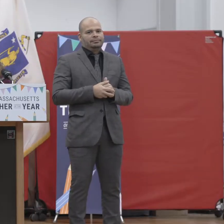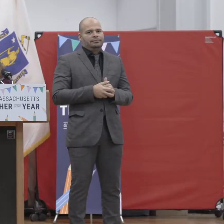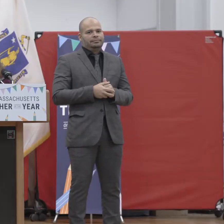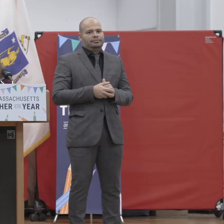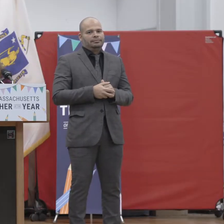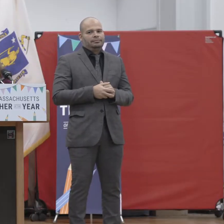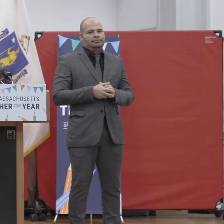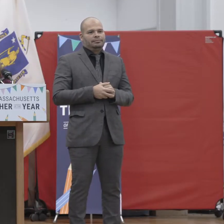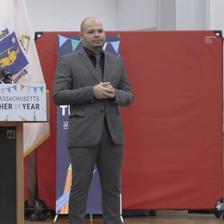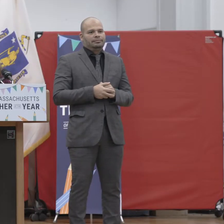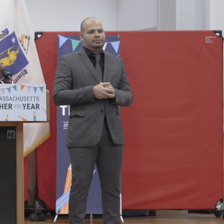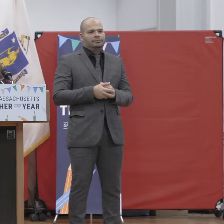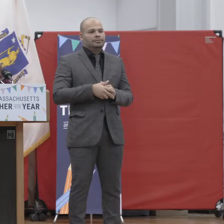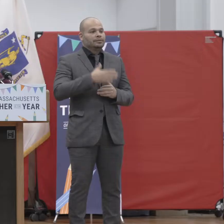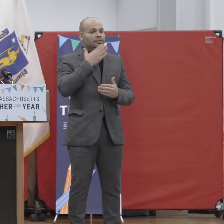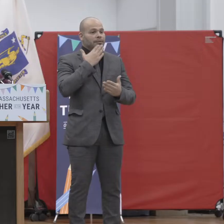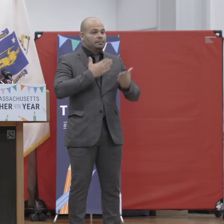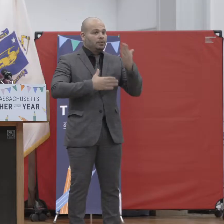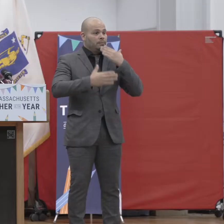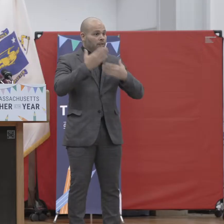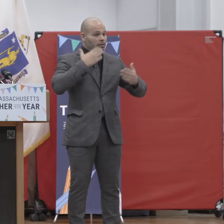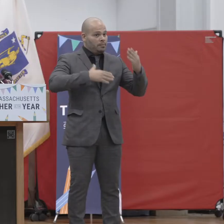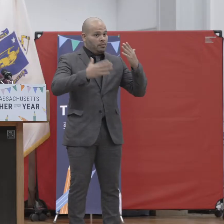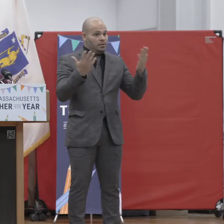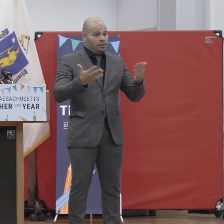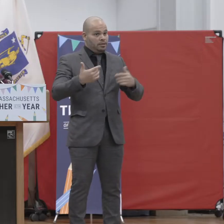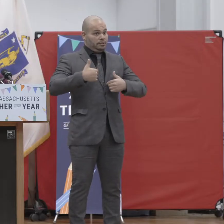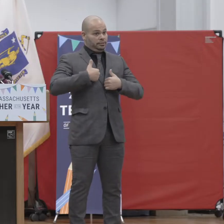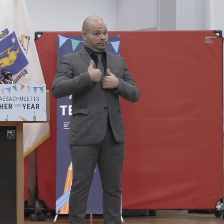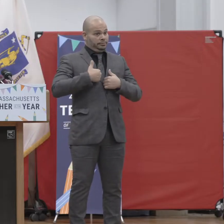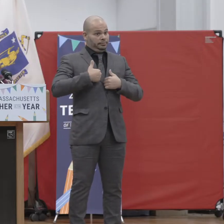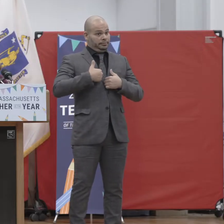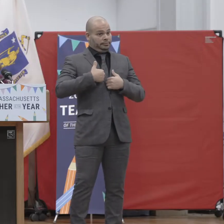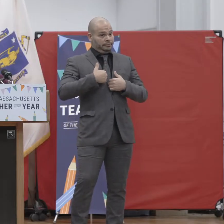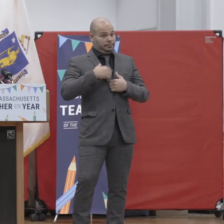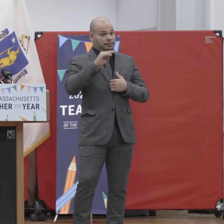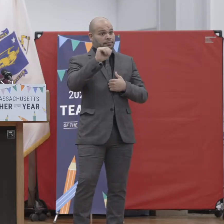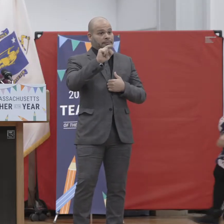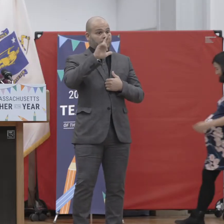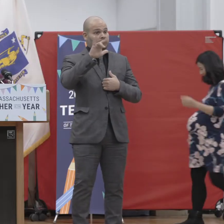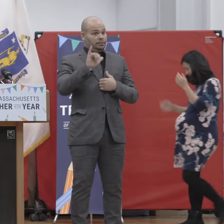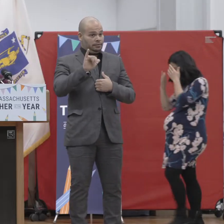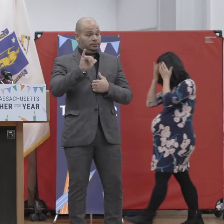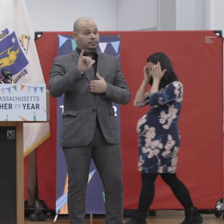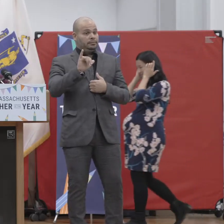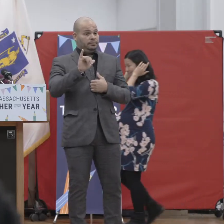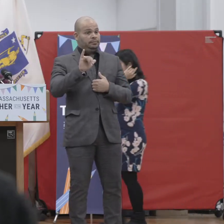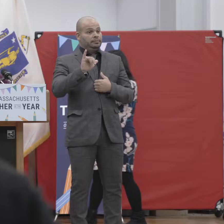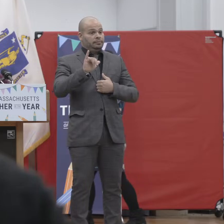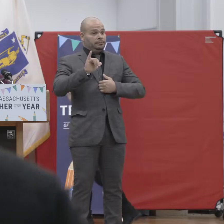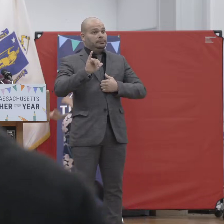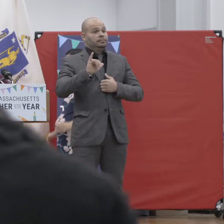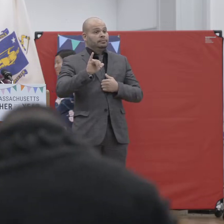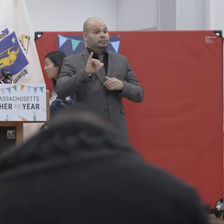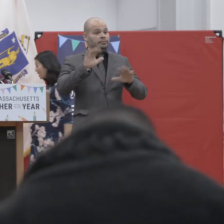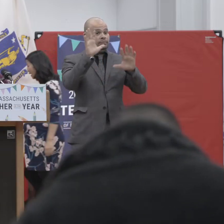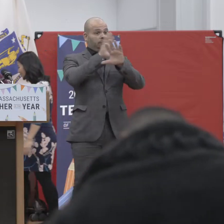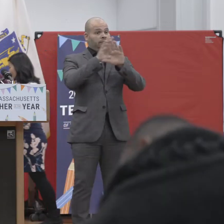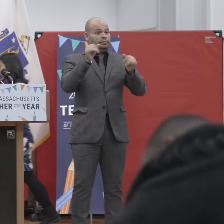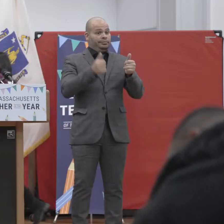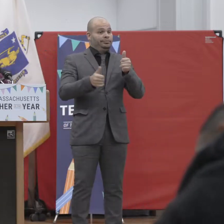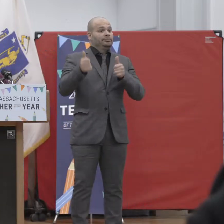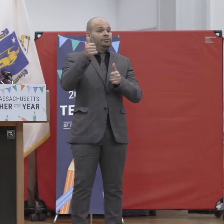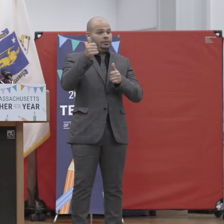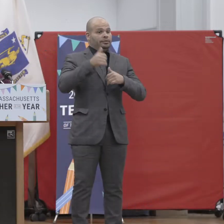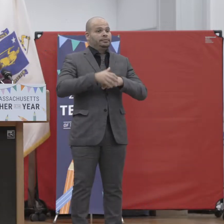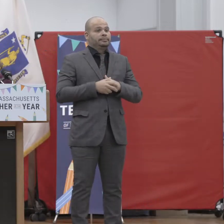Good morning. I am Mary Skipper. I'm the proud superintendent of the Boston Public Schools. And you know, it's days like